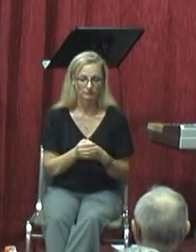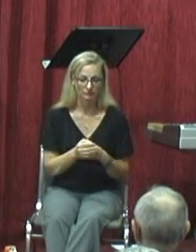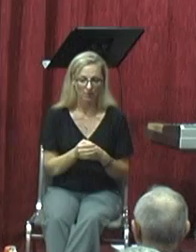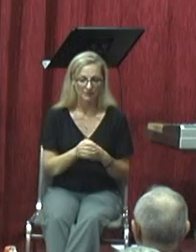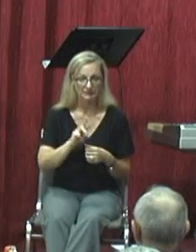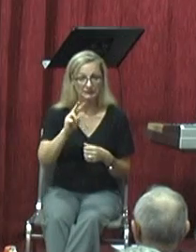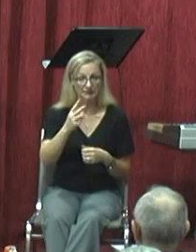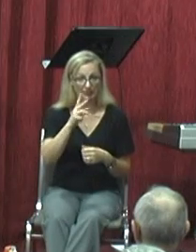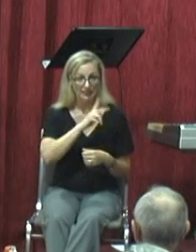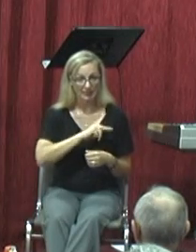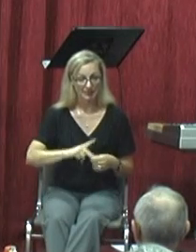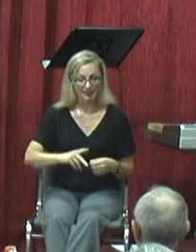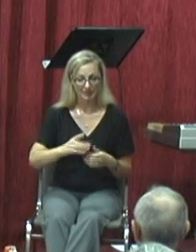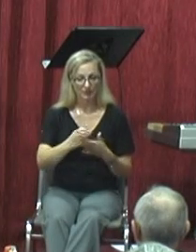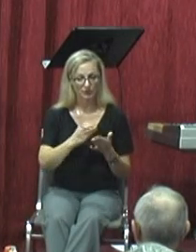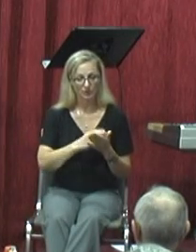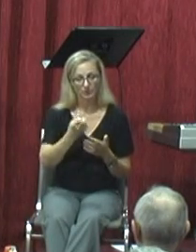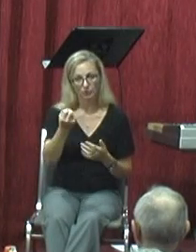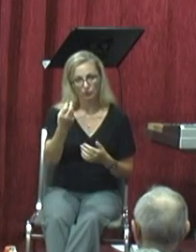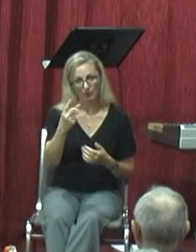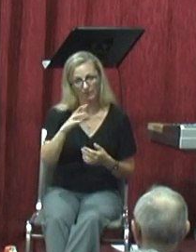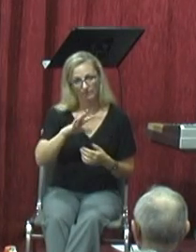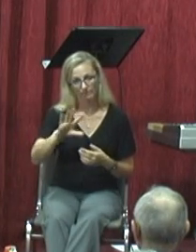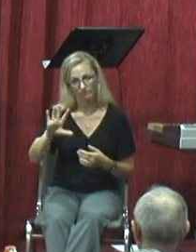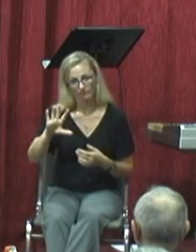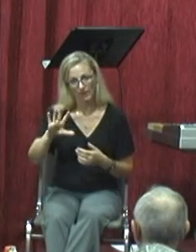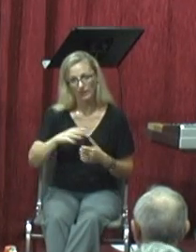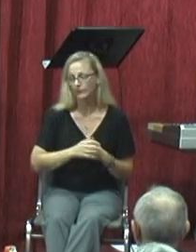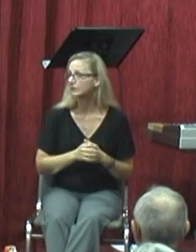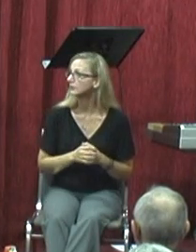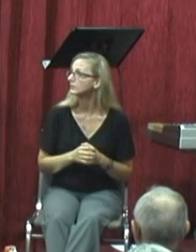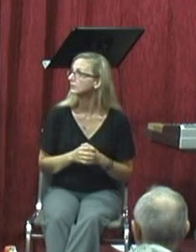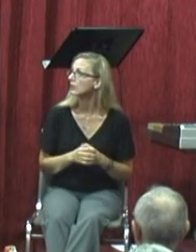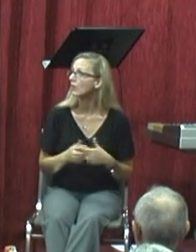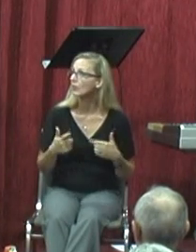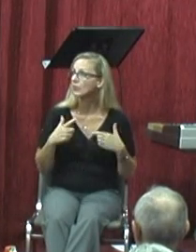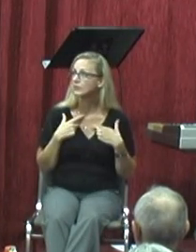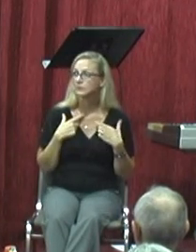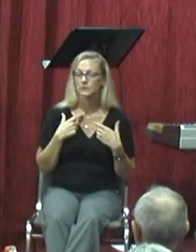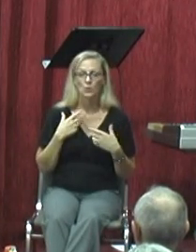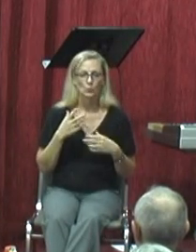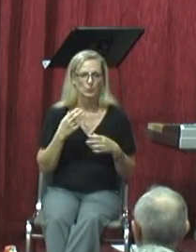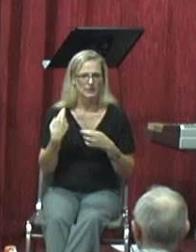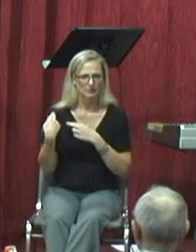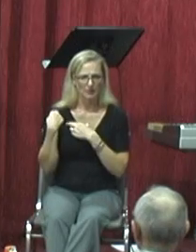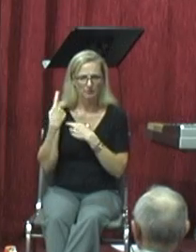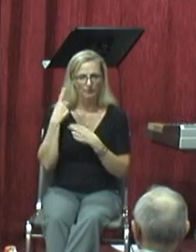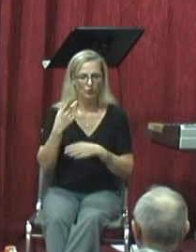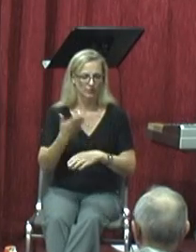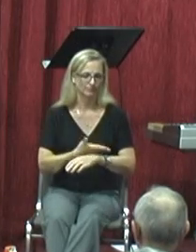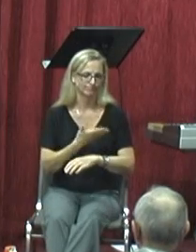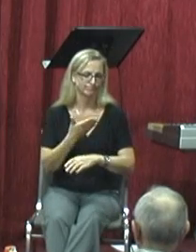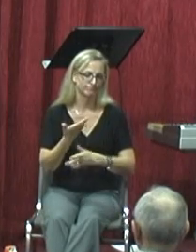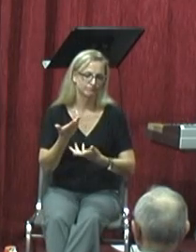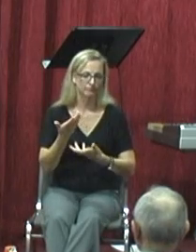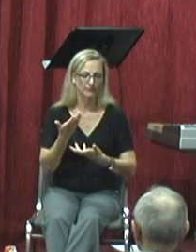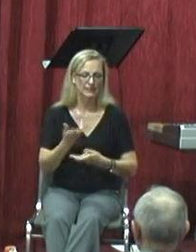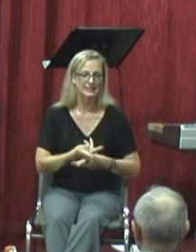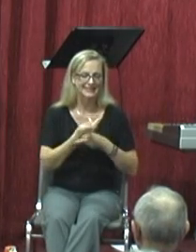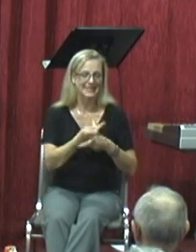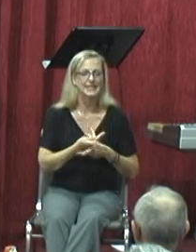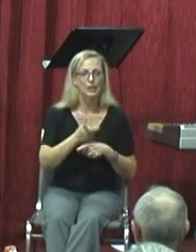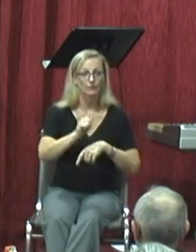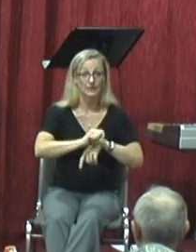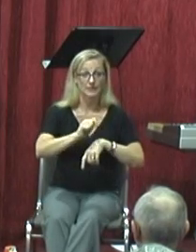2 Kings chapter 12 and verse 5, the Kohanim were responsible for the upkeep of the temple. Now that can be applied two ways,